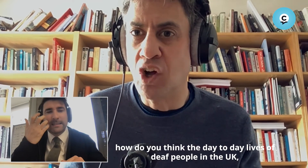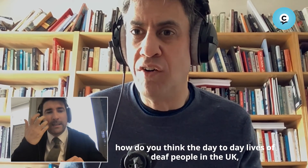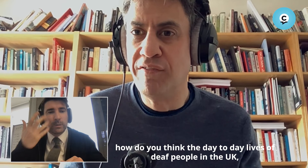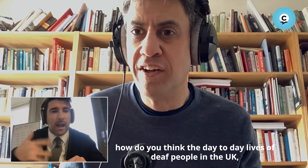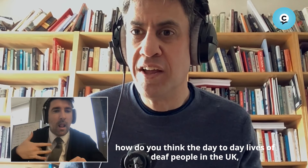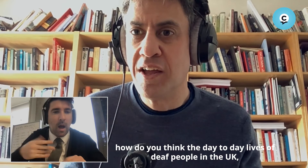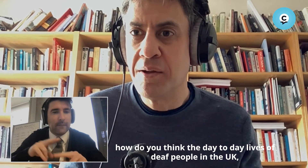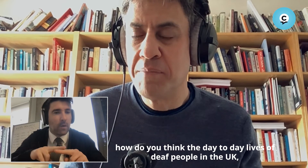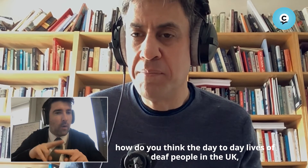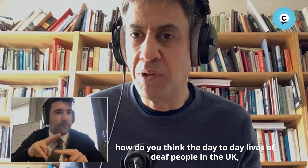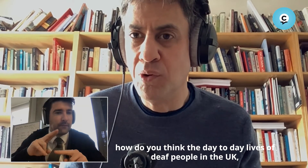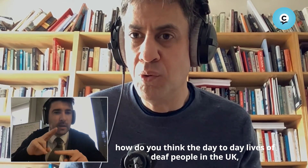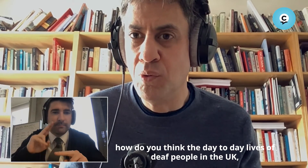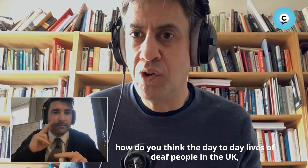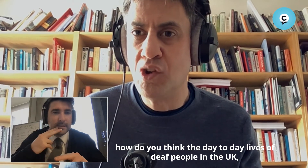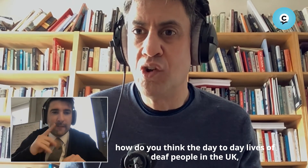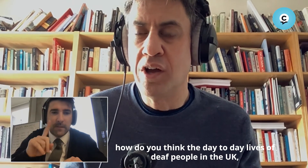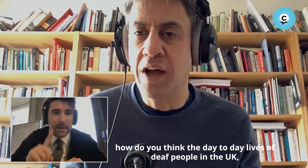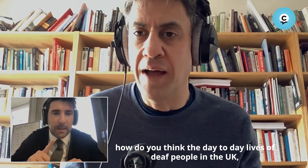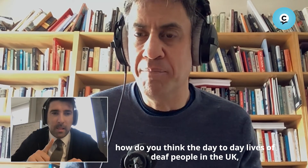of people who